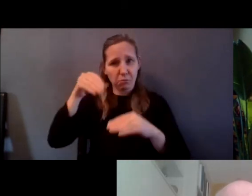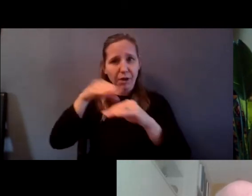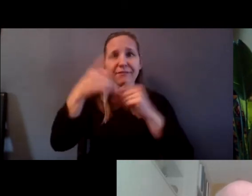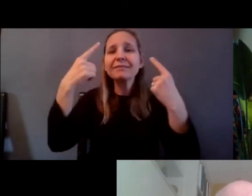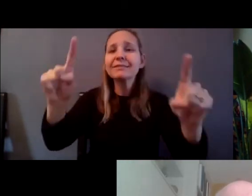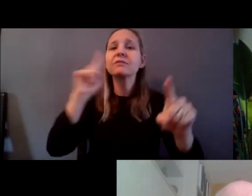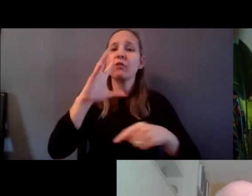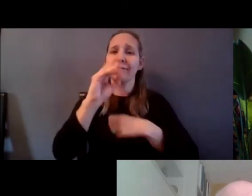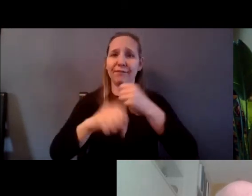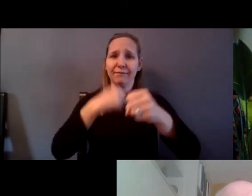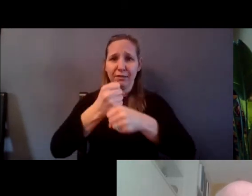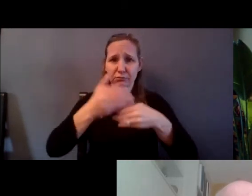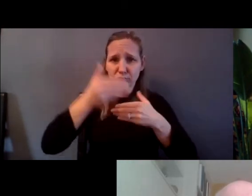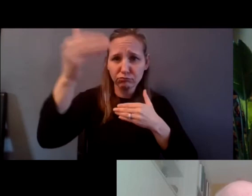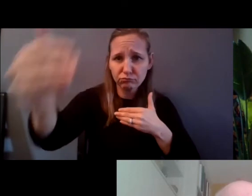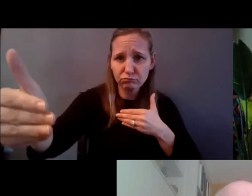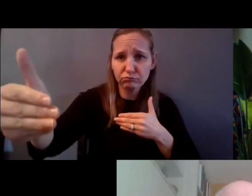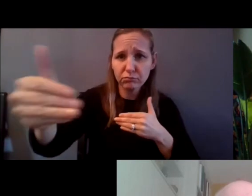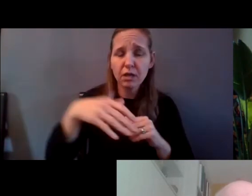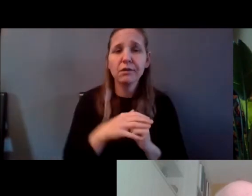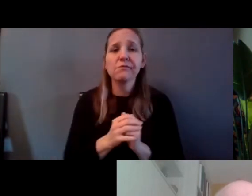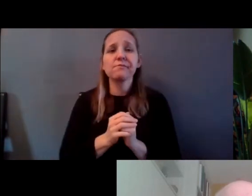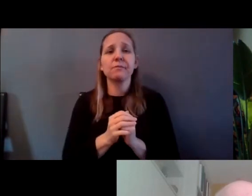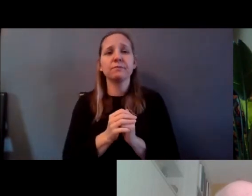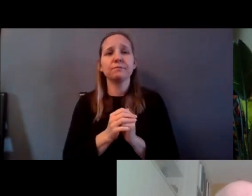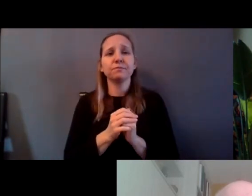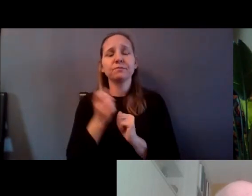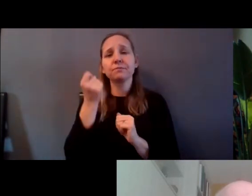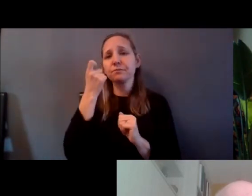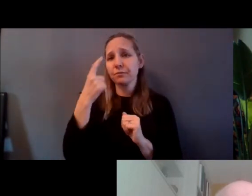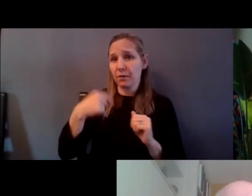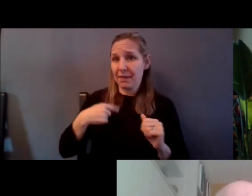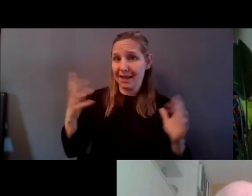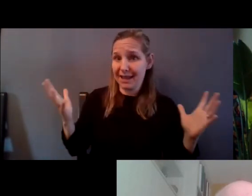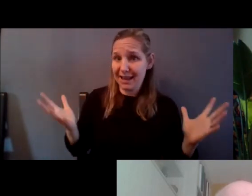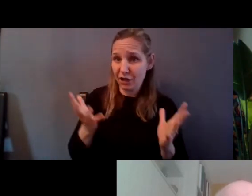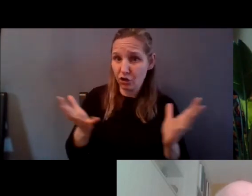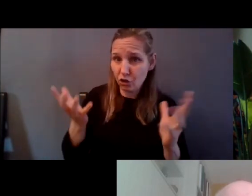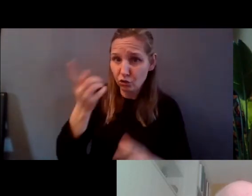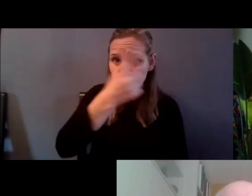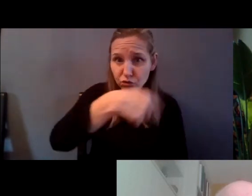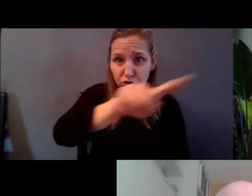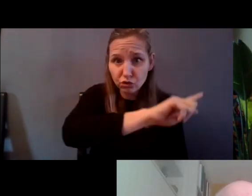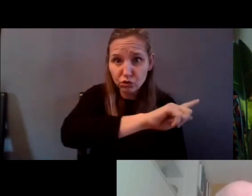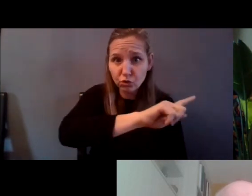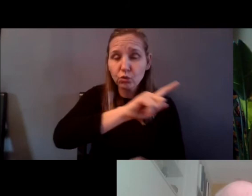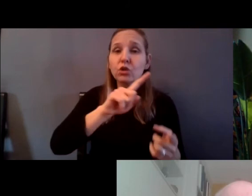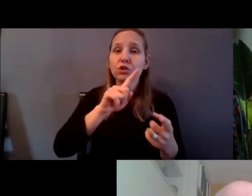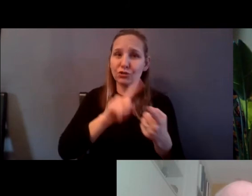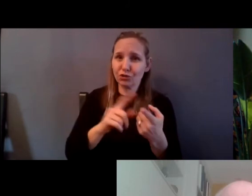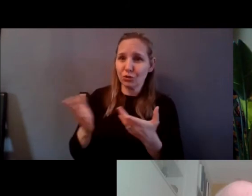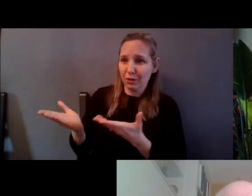50-year timeframe. I encourage you to be able to bring into visibility procurement as